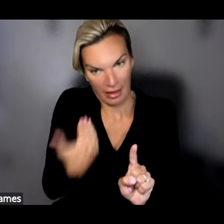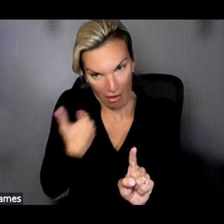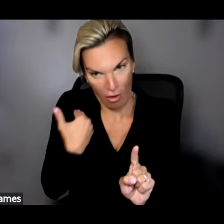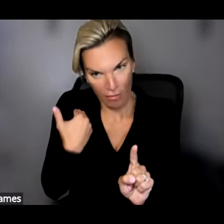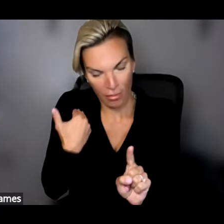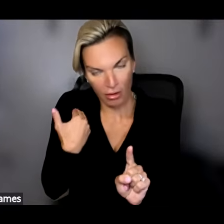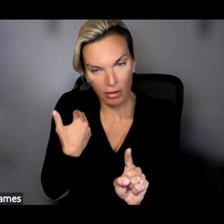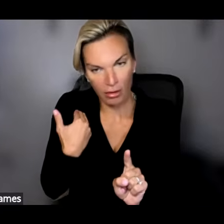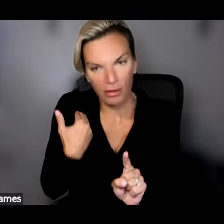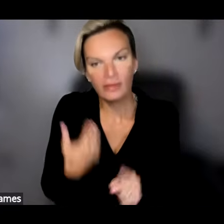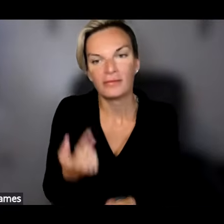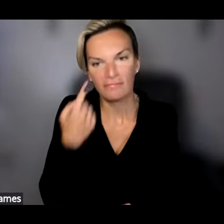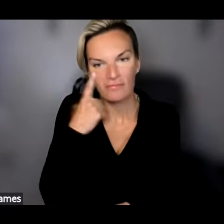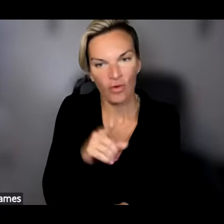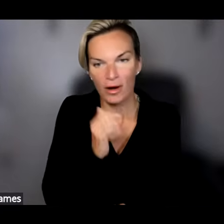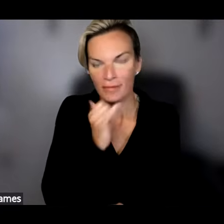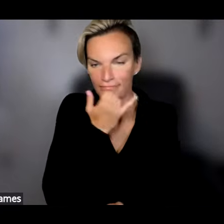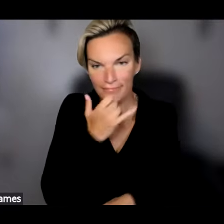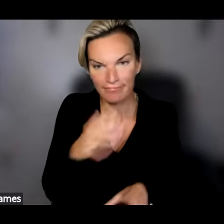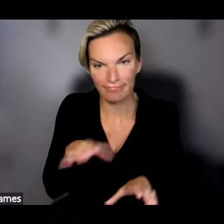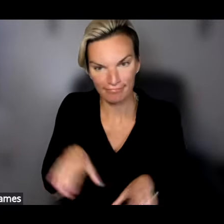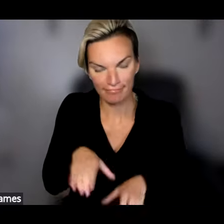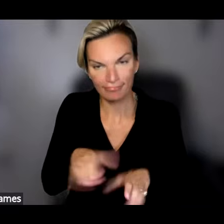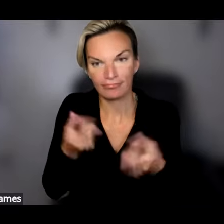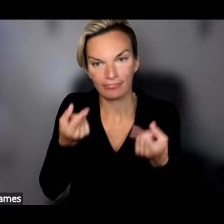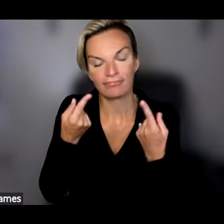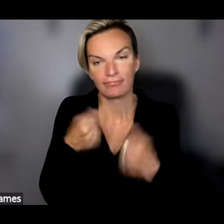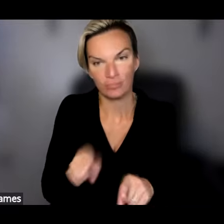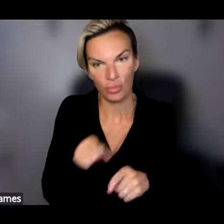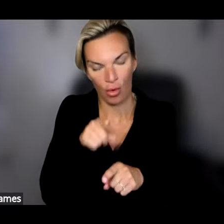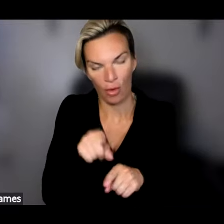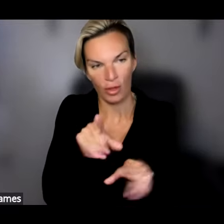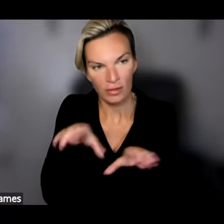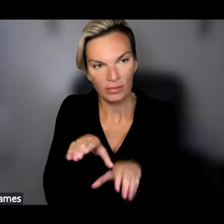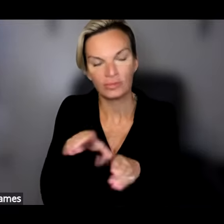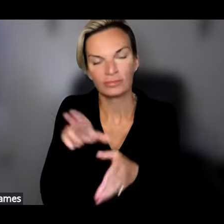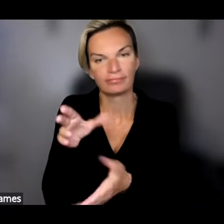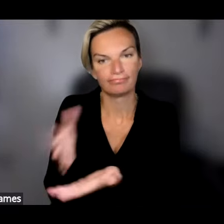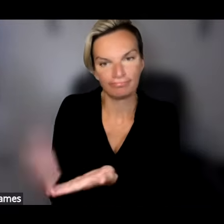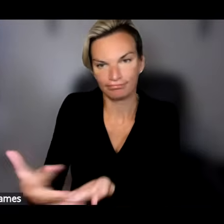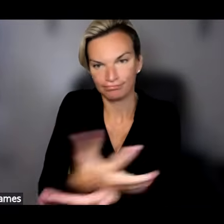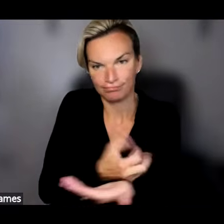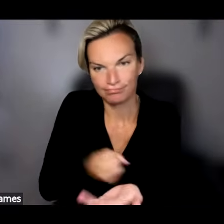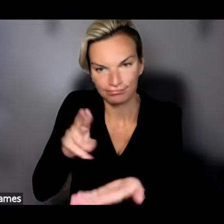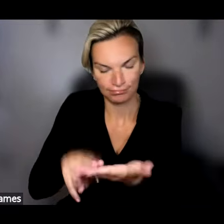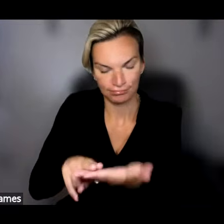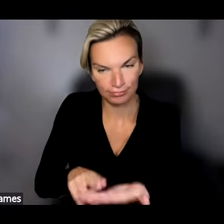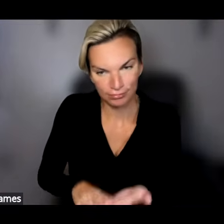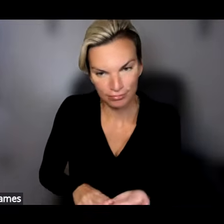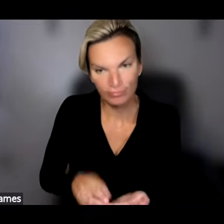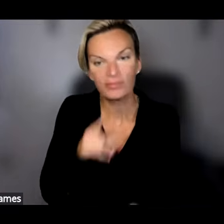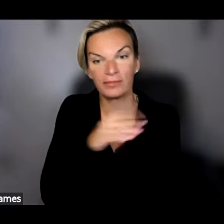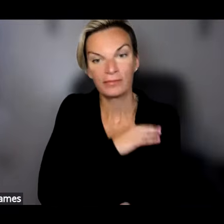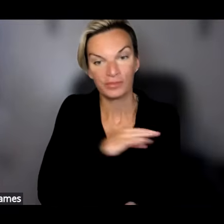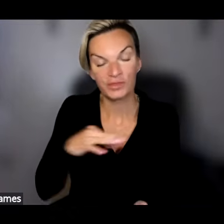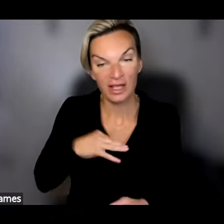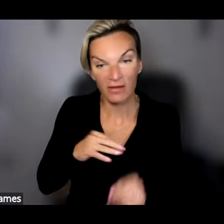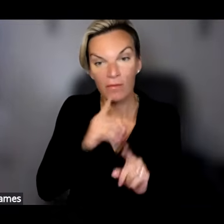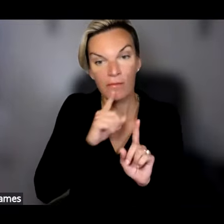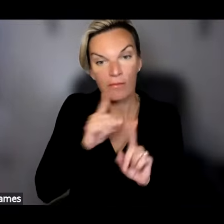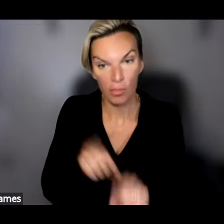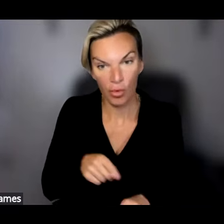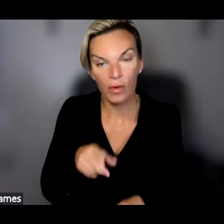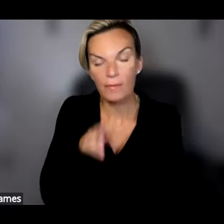responsible for misconduct during the course of their petition drives. As the staff report points out, the board has